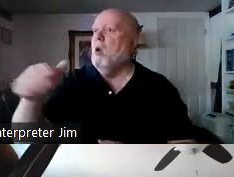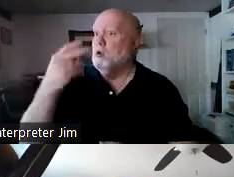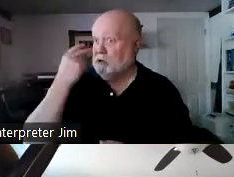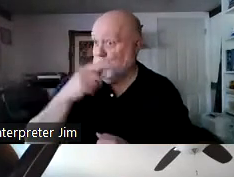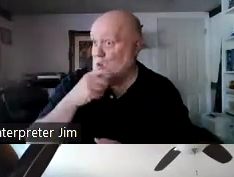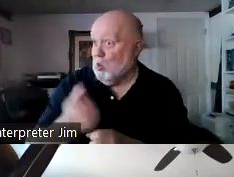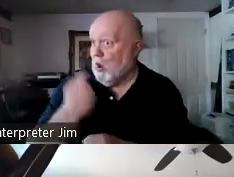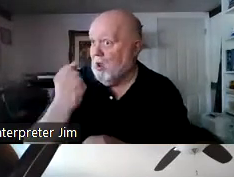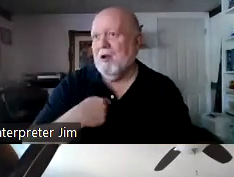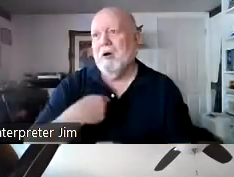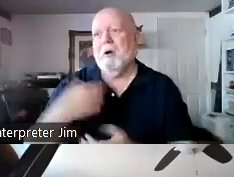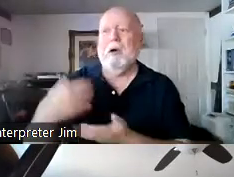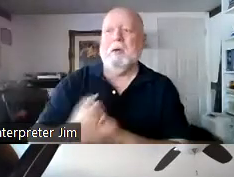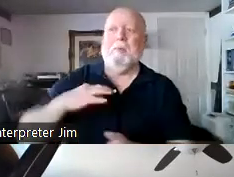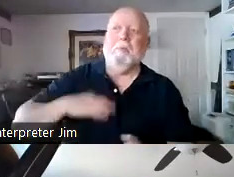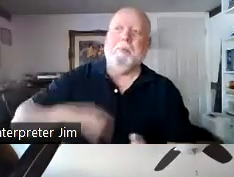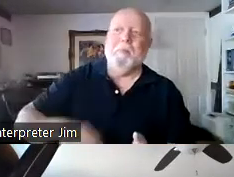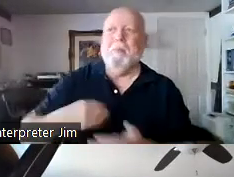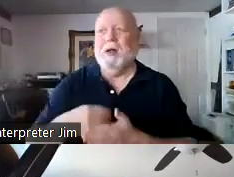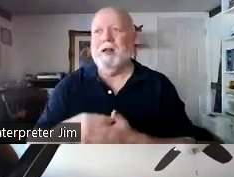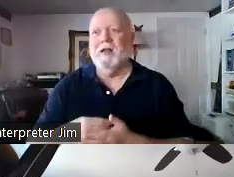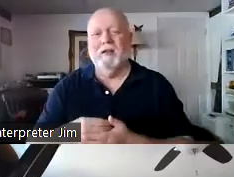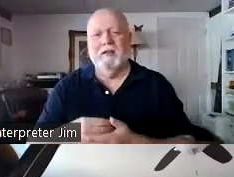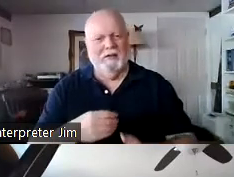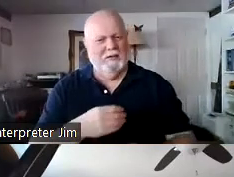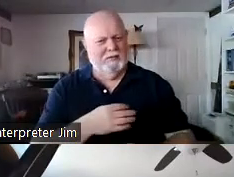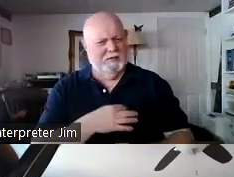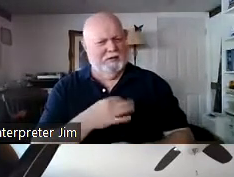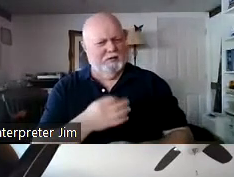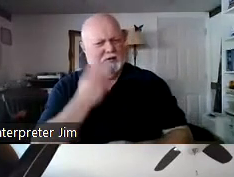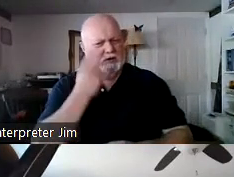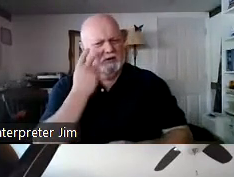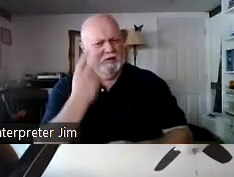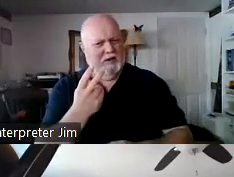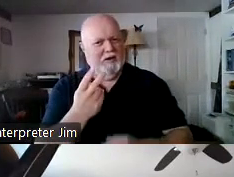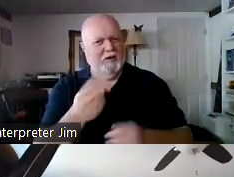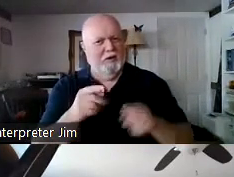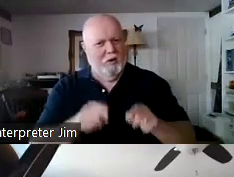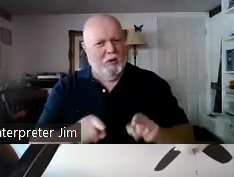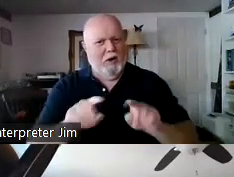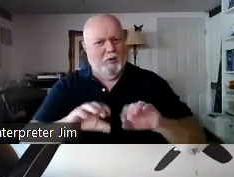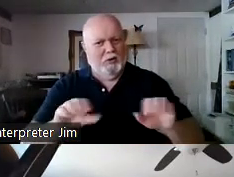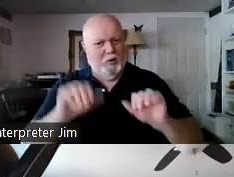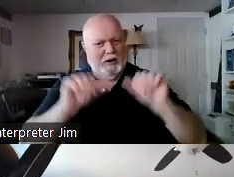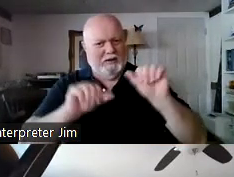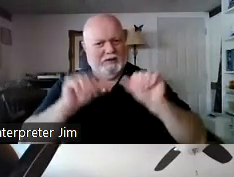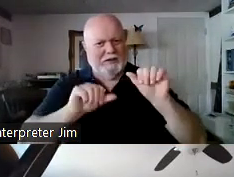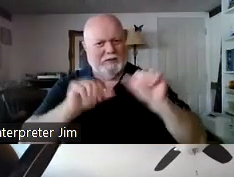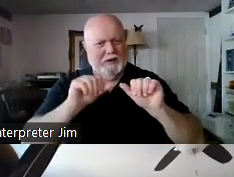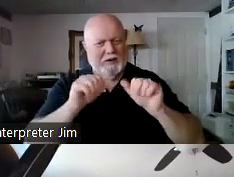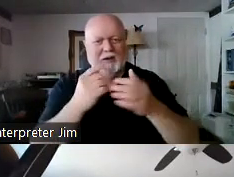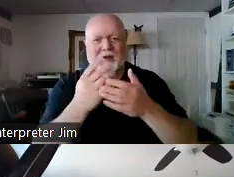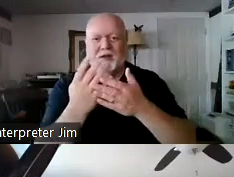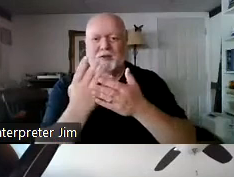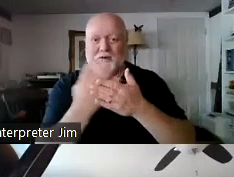And it's interesting to see, like when they do an assessment here, At the clinic, they screen and the question is,